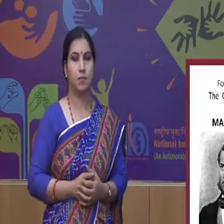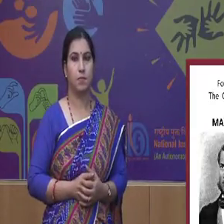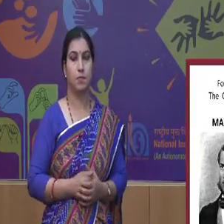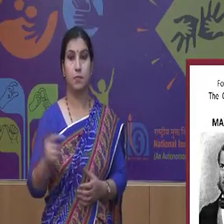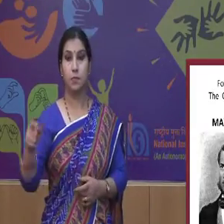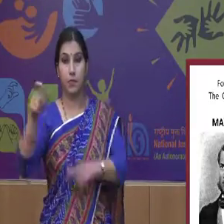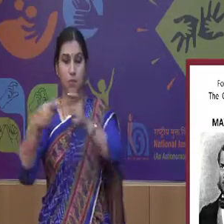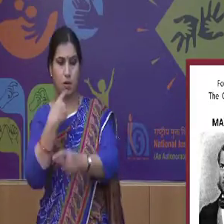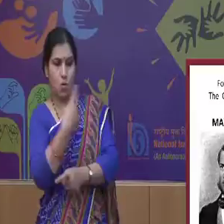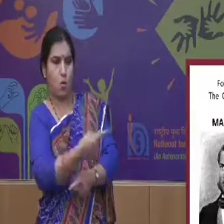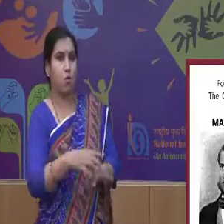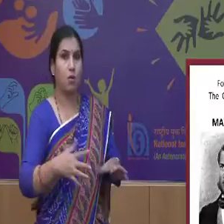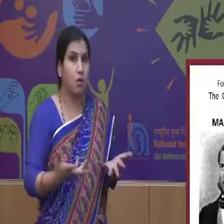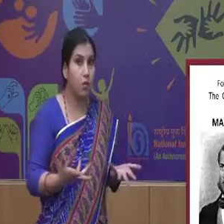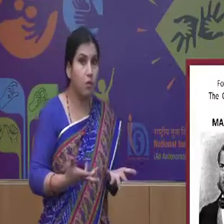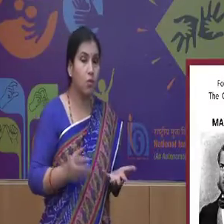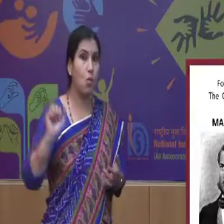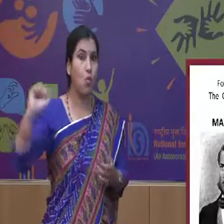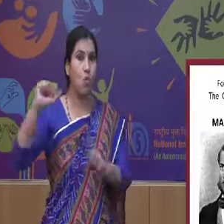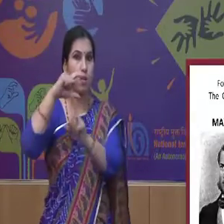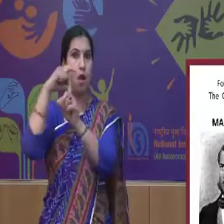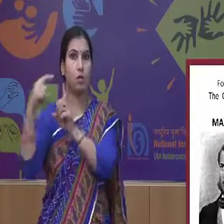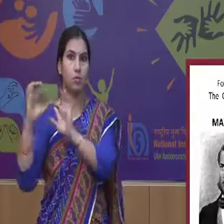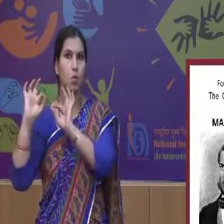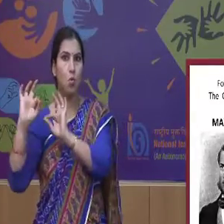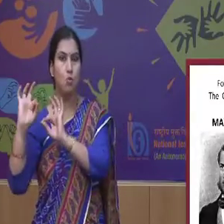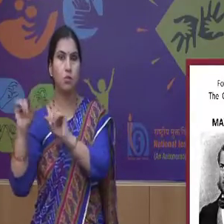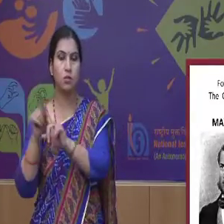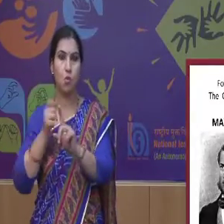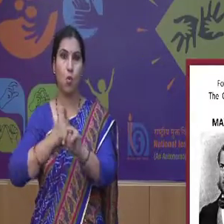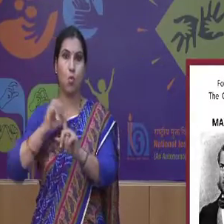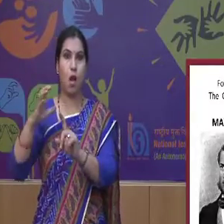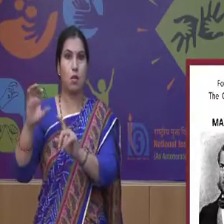told people about the greatness of their culture and nation.